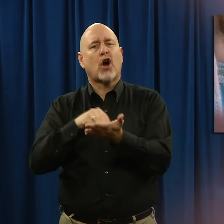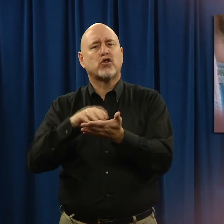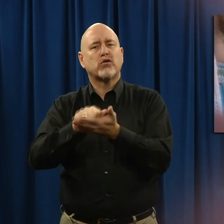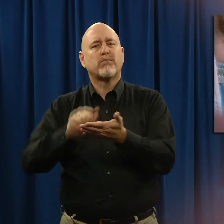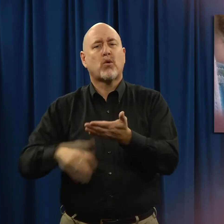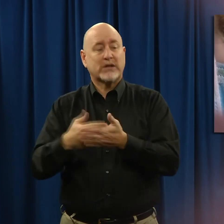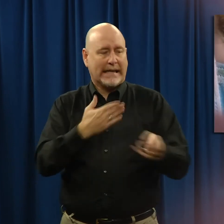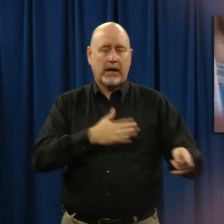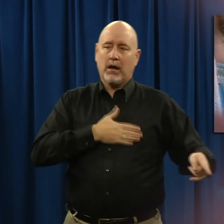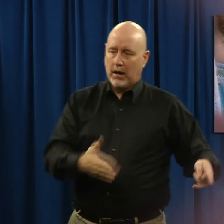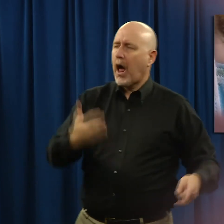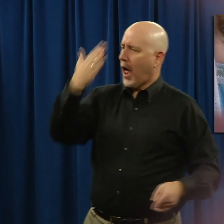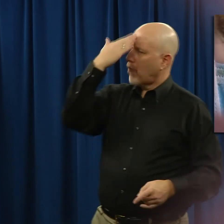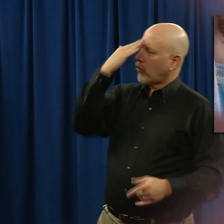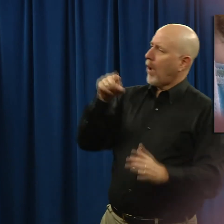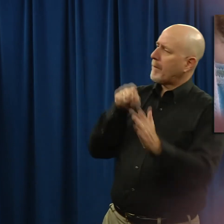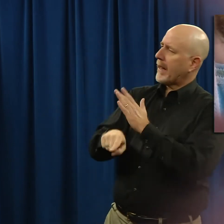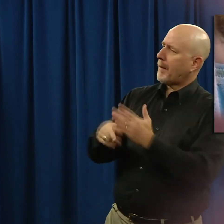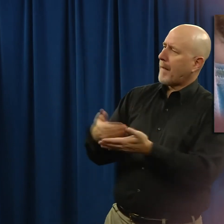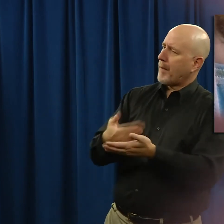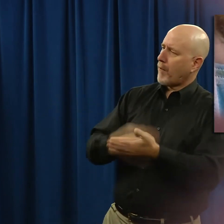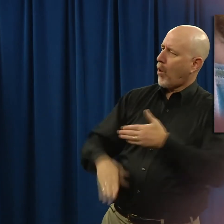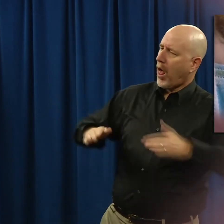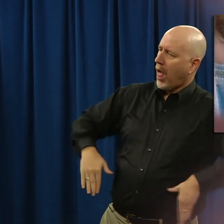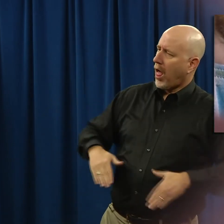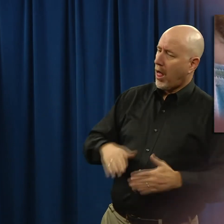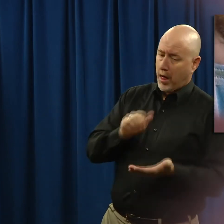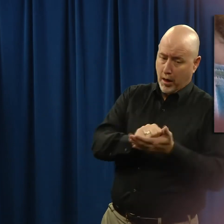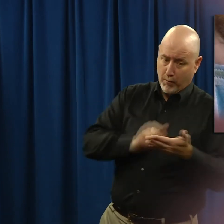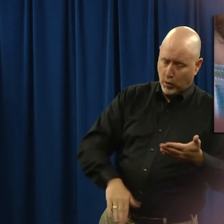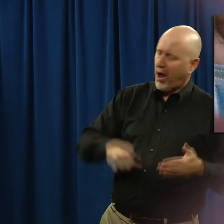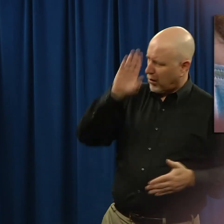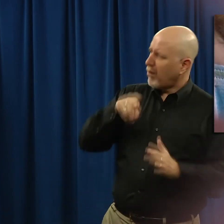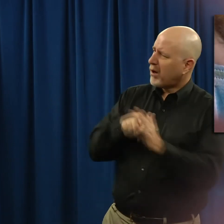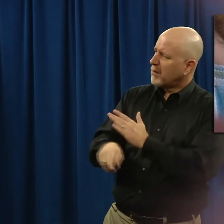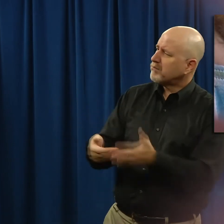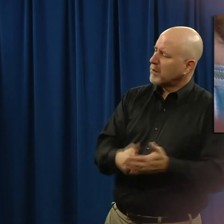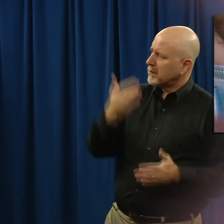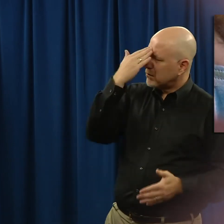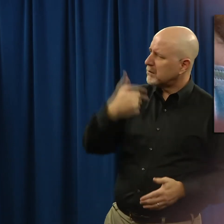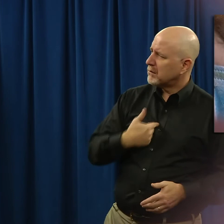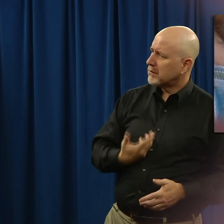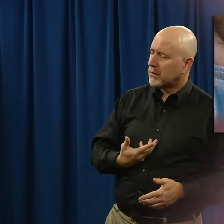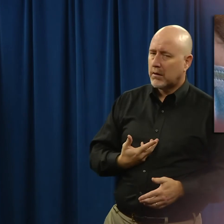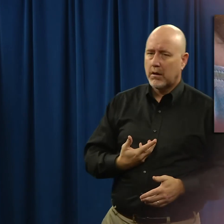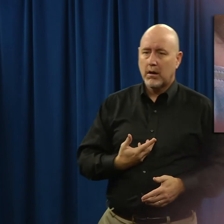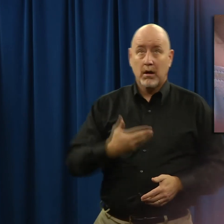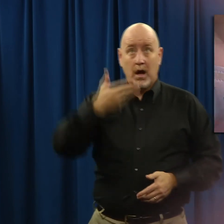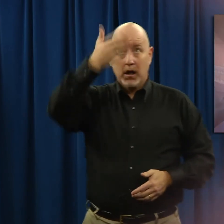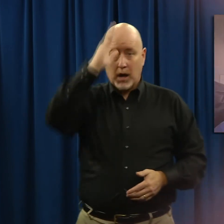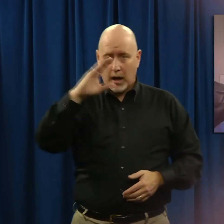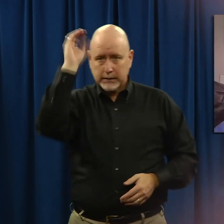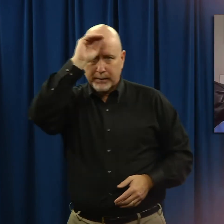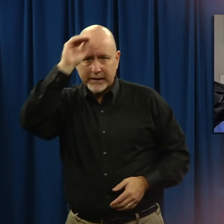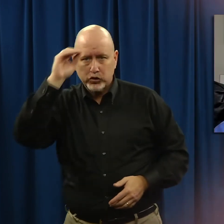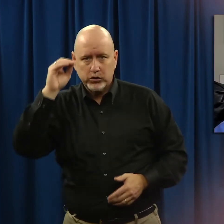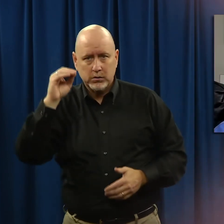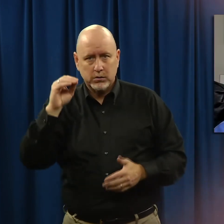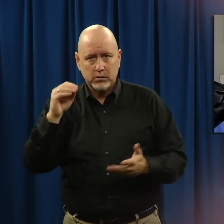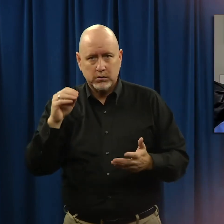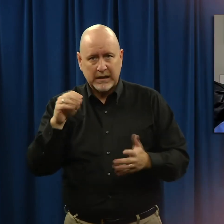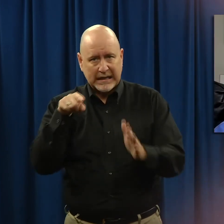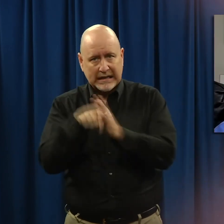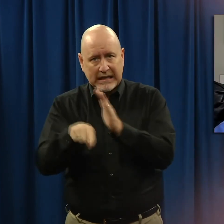knows he's killing an unborn child when he performs an abortion. What does God think about